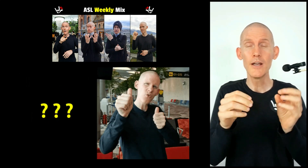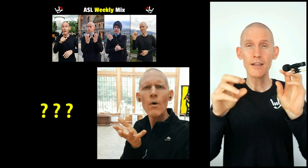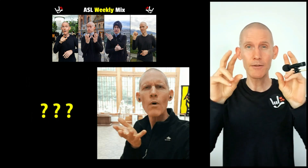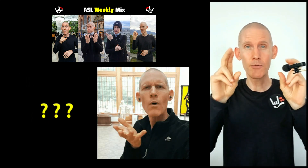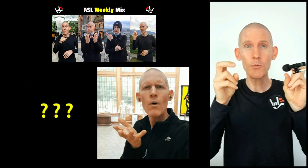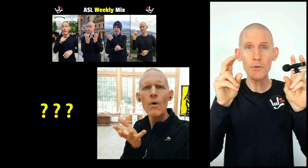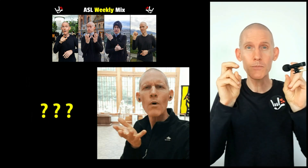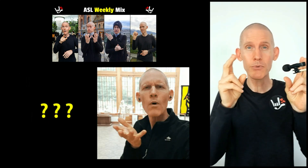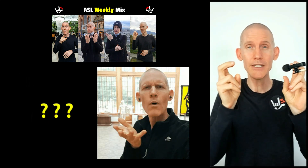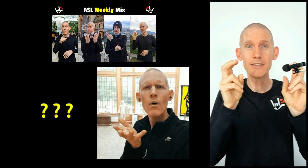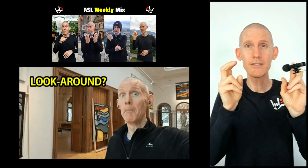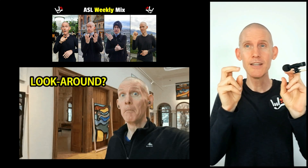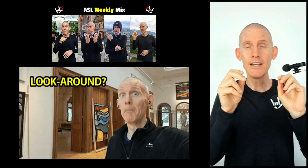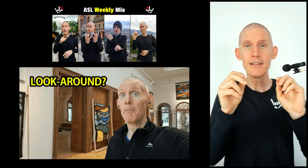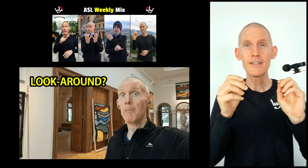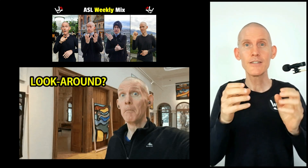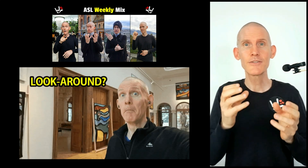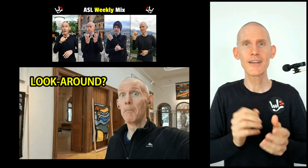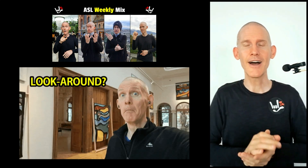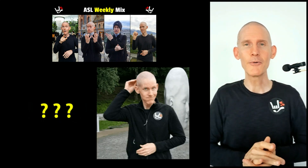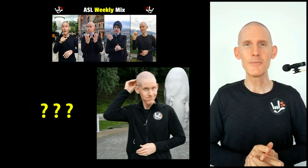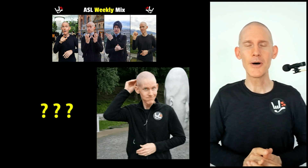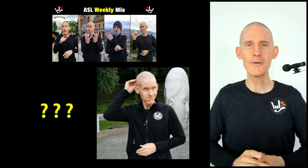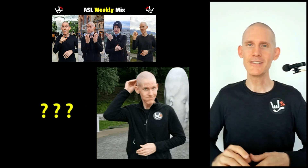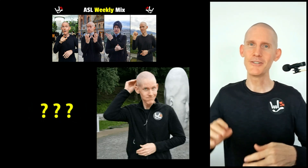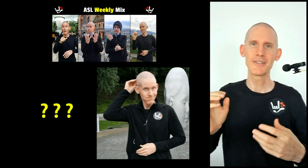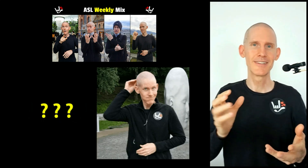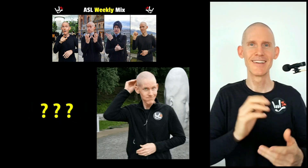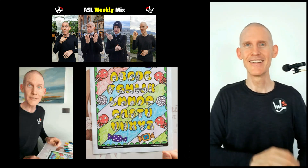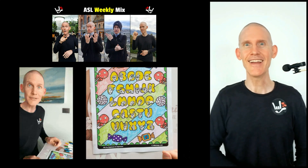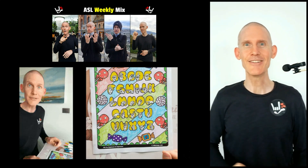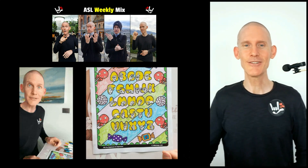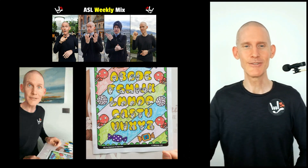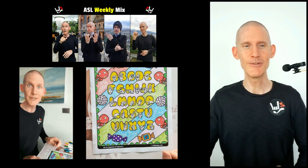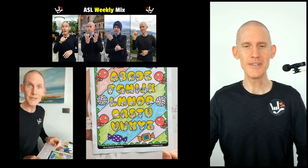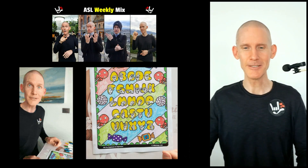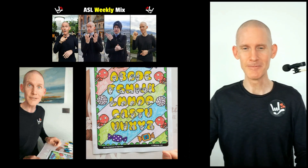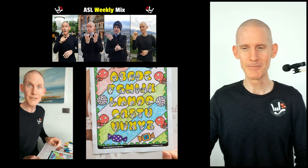classroom, like formal places. This is like out and about and just doing it.